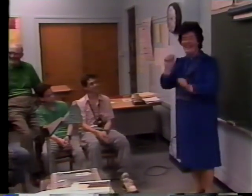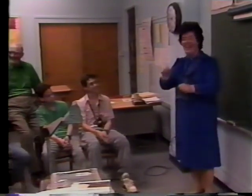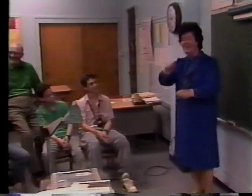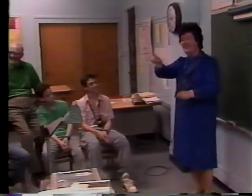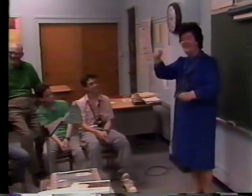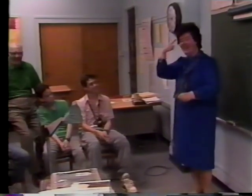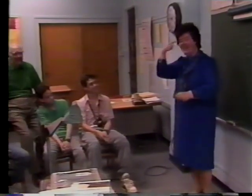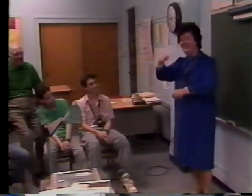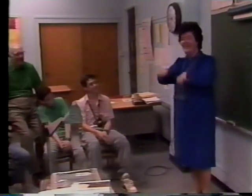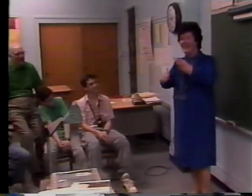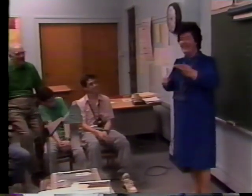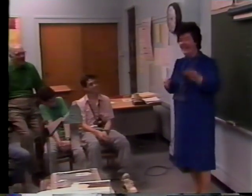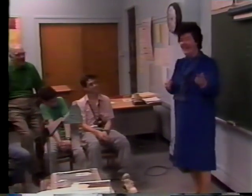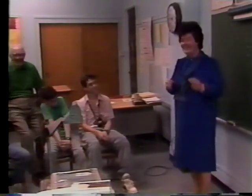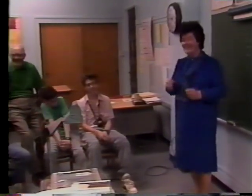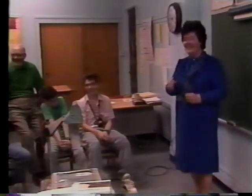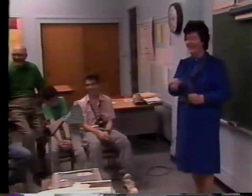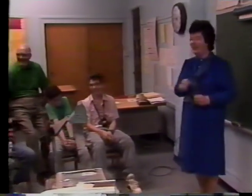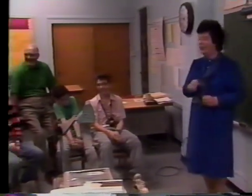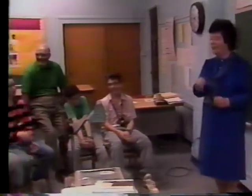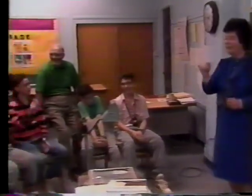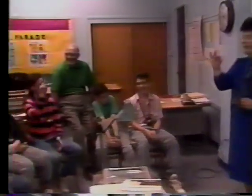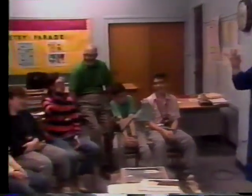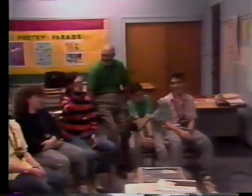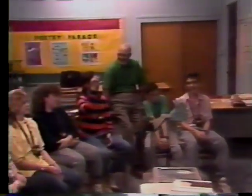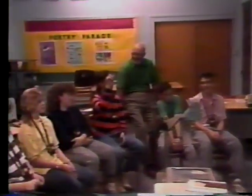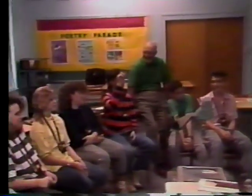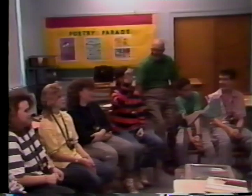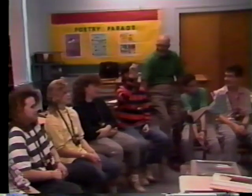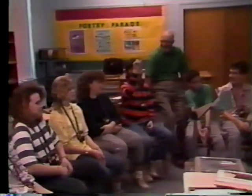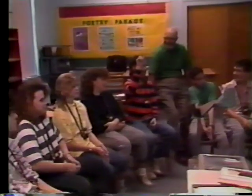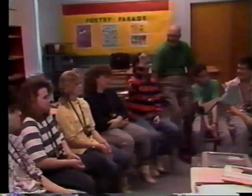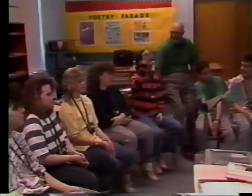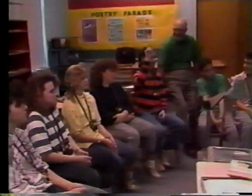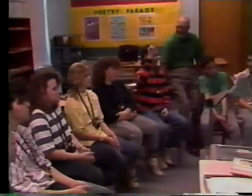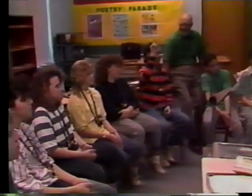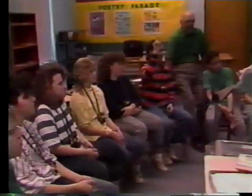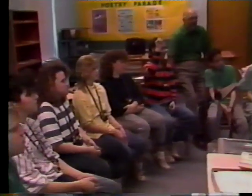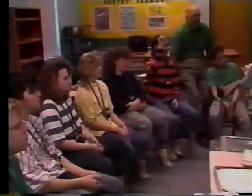Can you think of anything else? If the rivers were